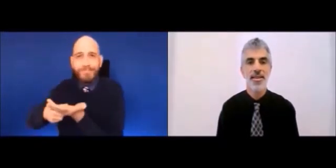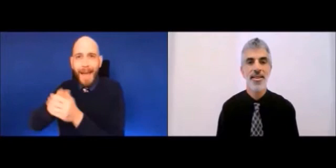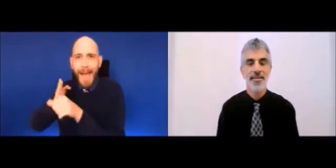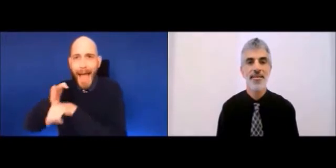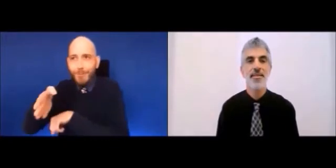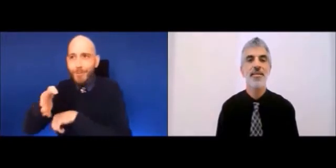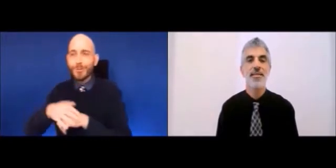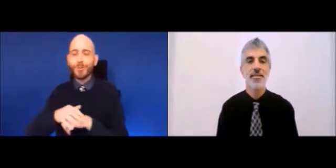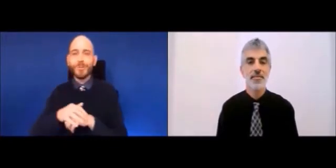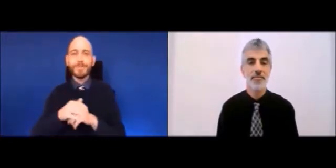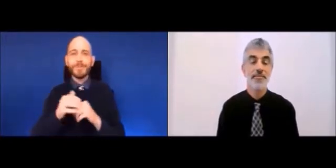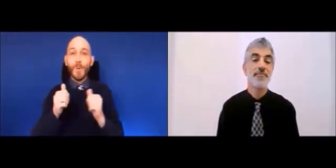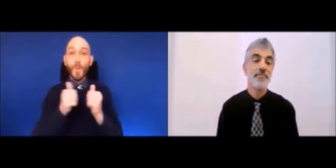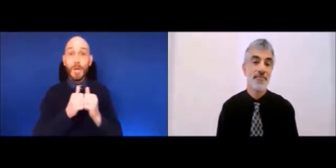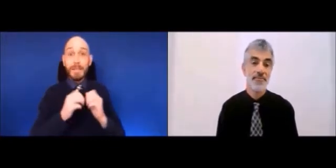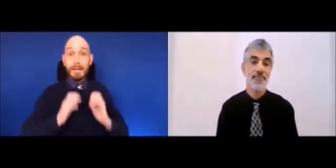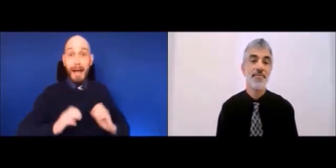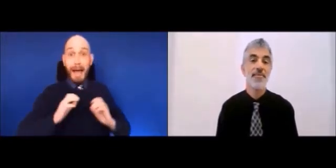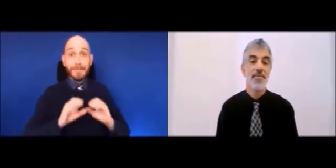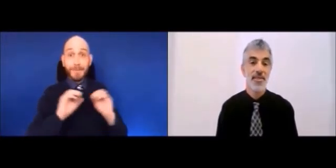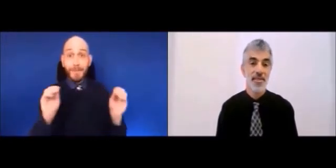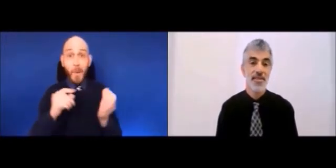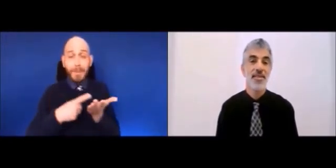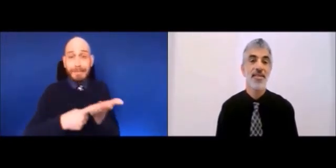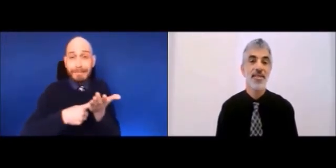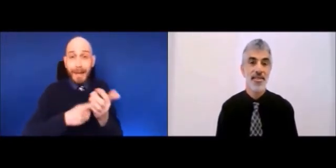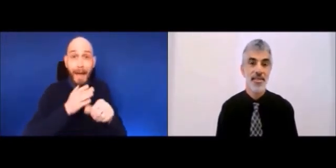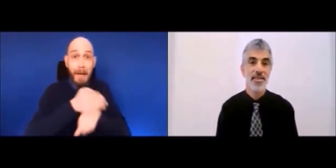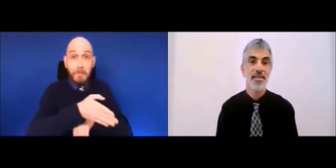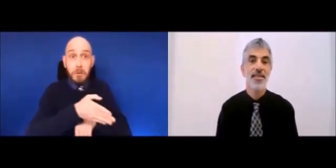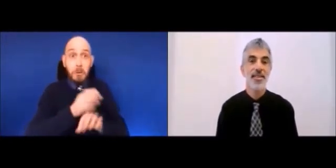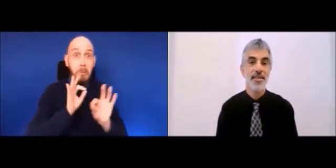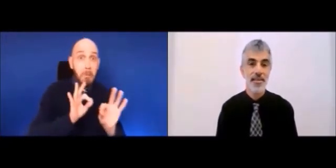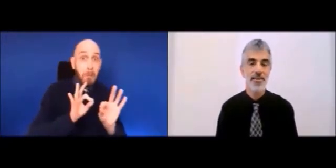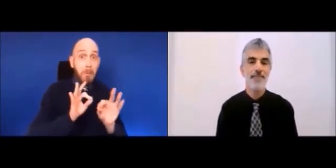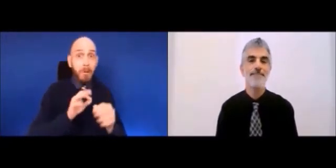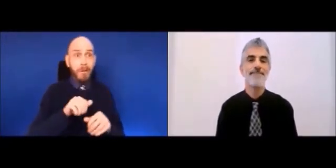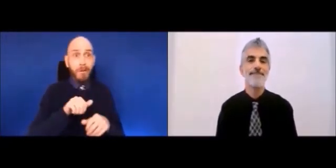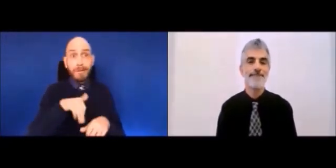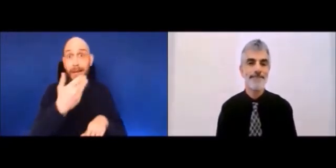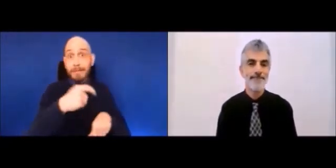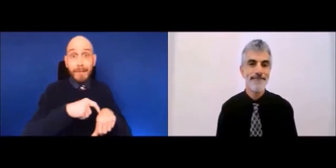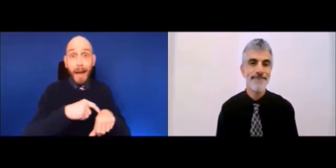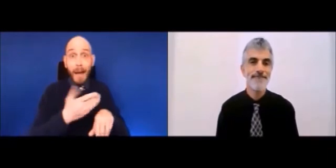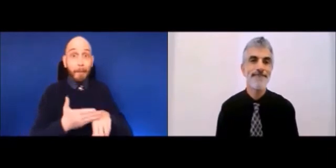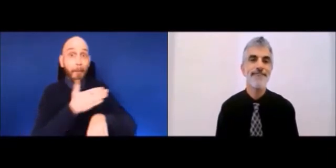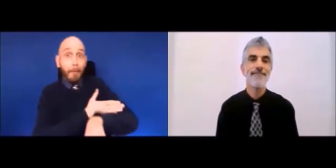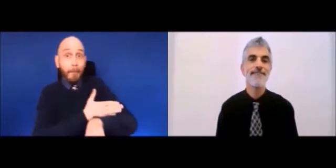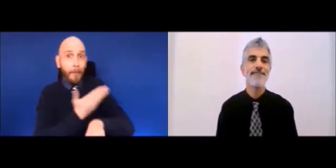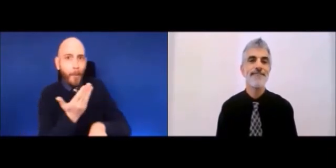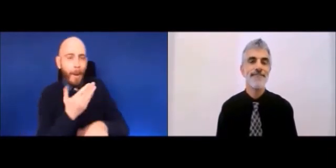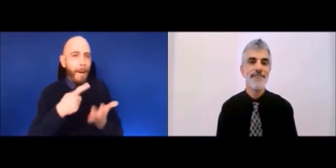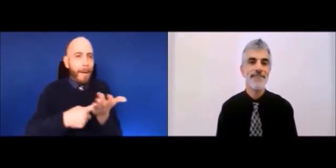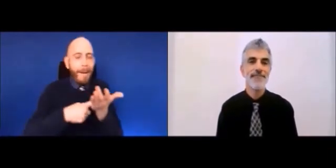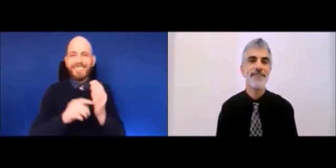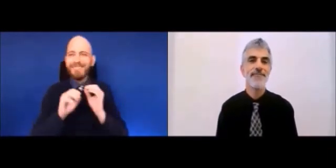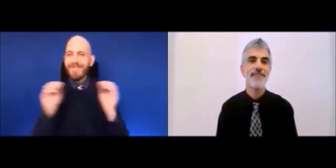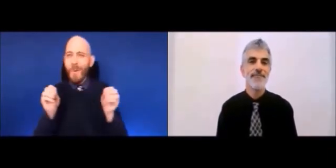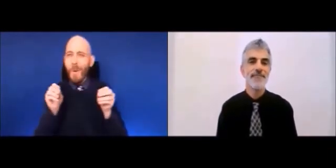don't have the opportunity to debrief with my team interpreter afterward or to ask the deaf client if everything went well